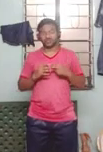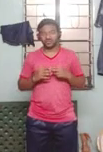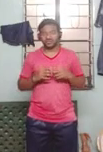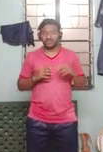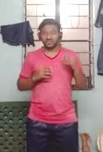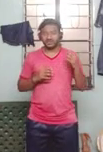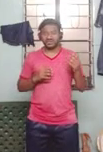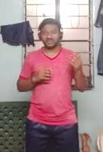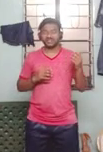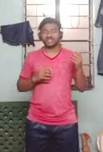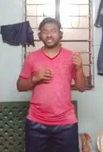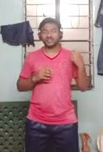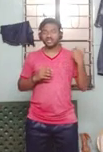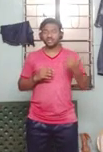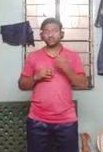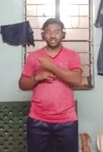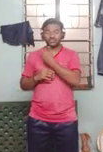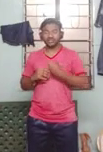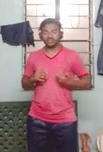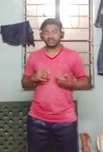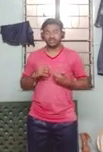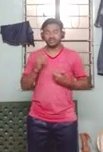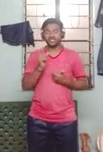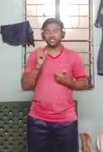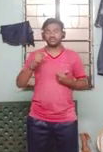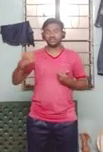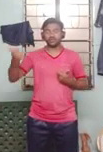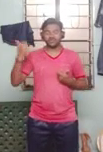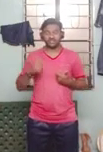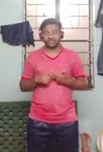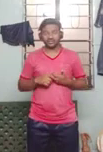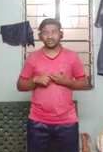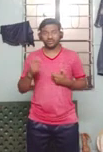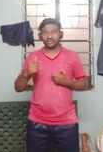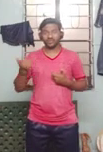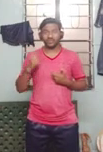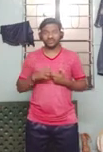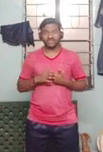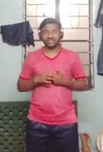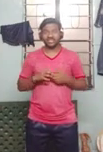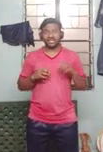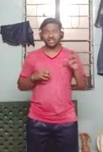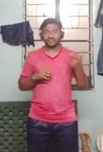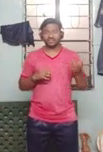types. It means there can be a new keyword associated with object, your name of object, and after